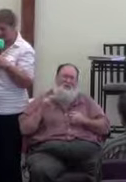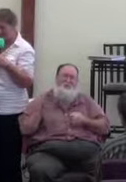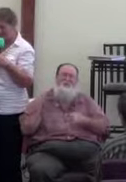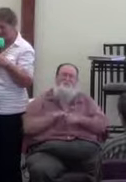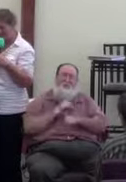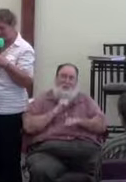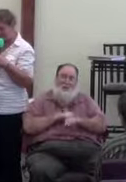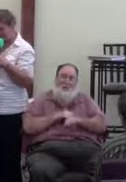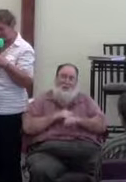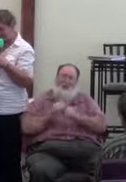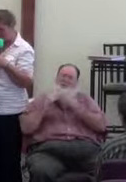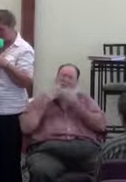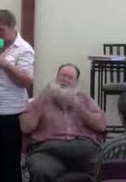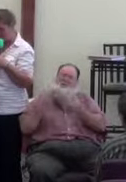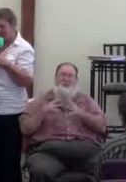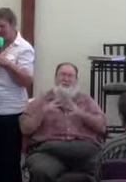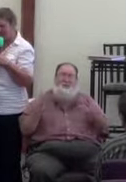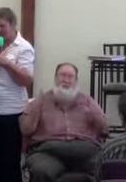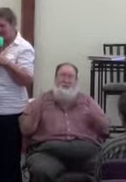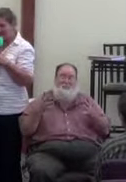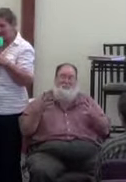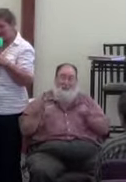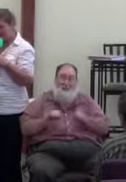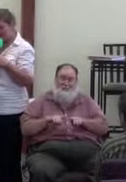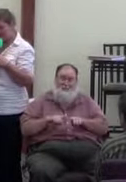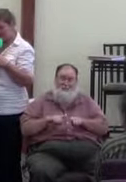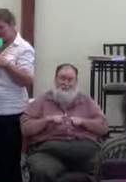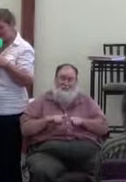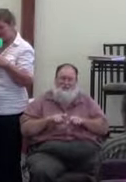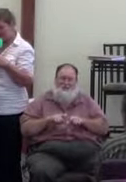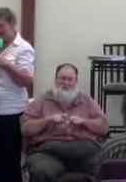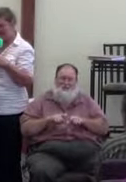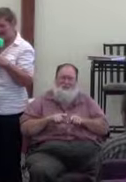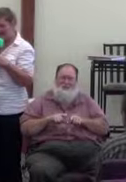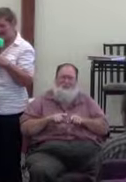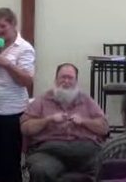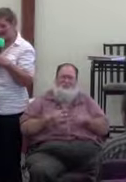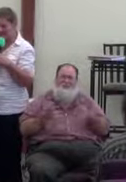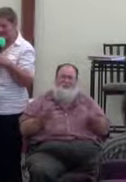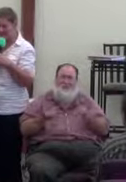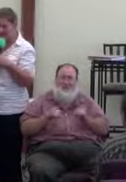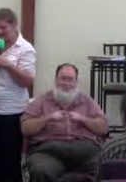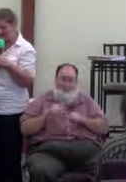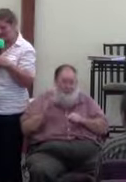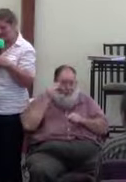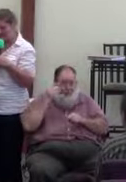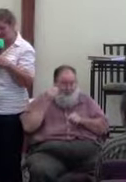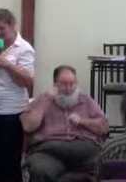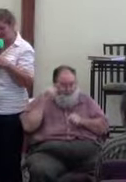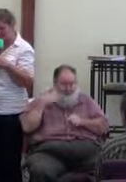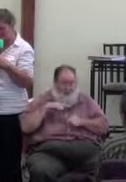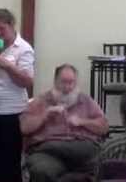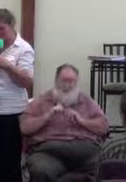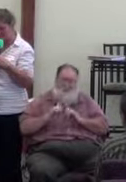you for this. This is a real big deal. And it's a real big deal because in order for us to go out each and every